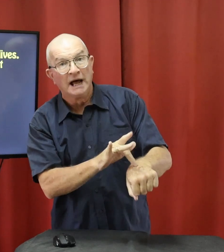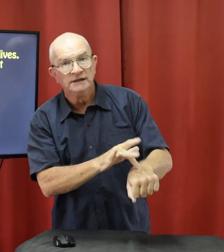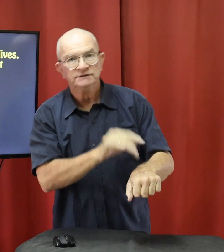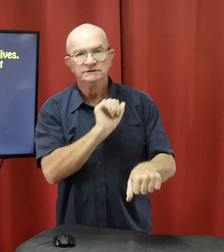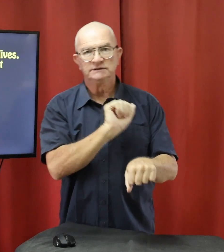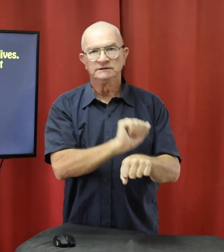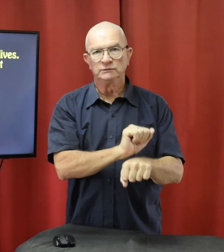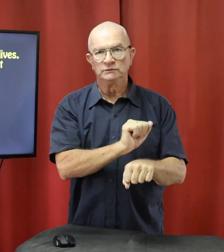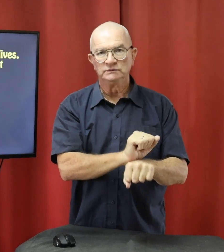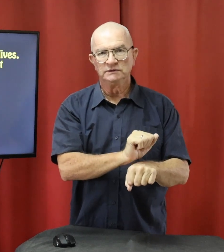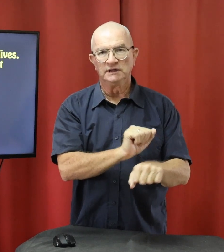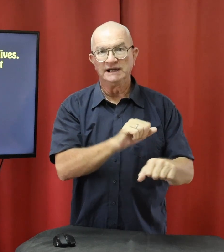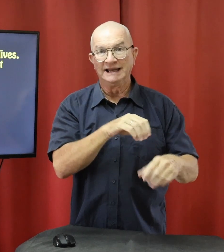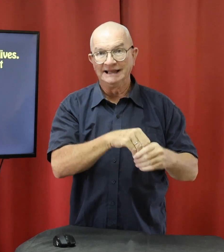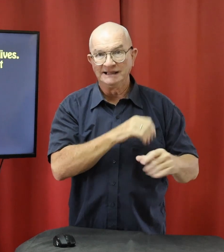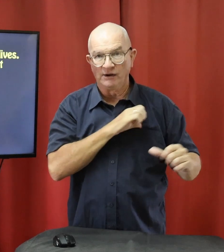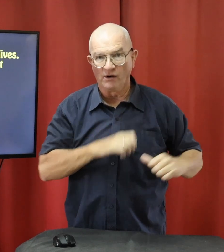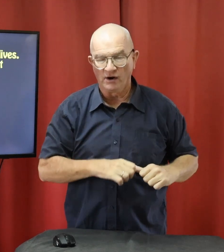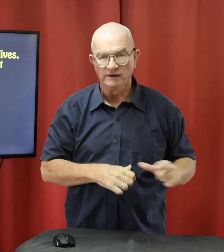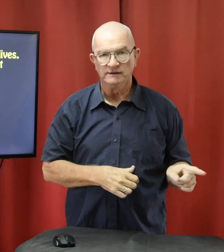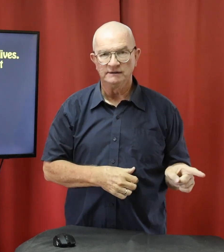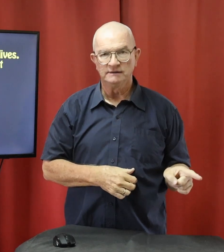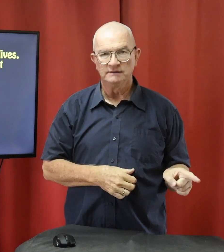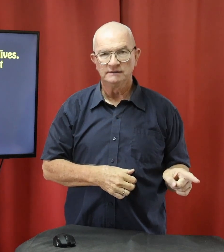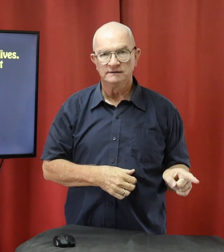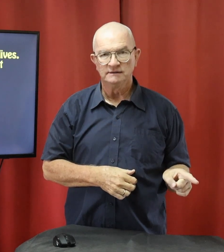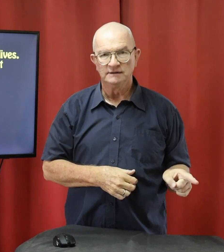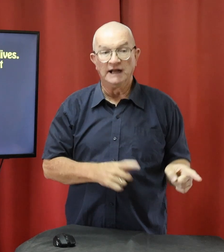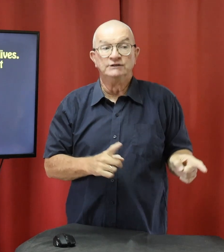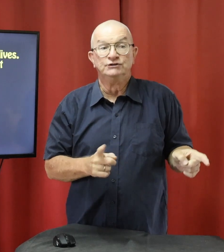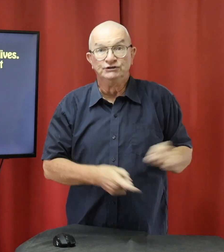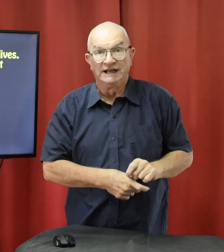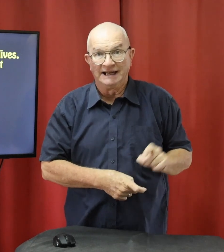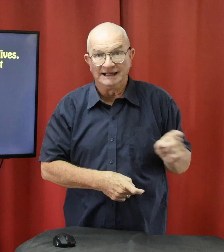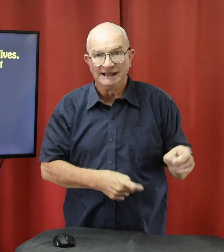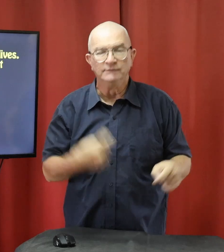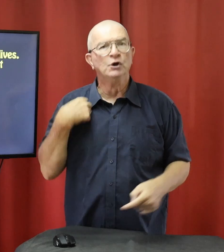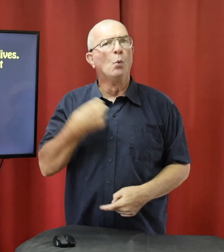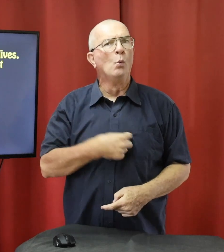God will touch and do the work in their hearts and change them.